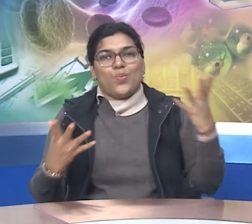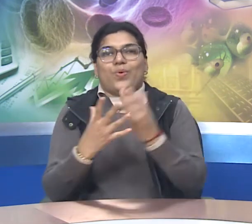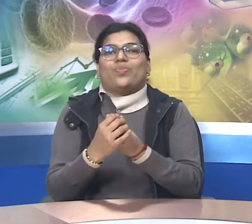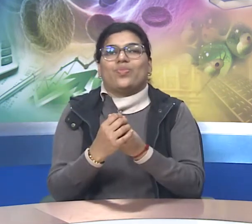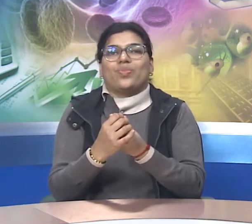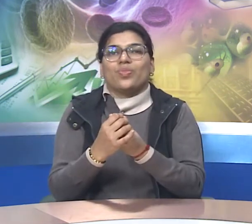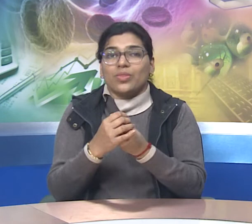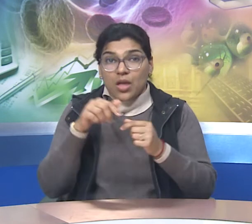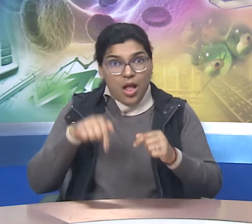dispersed and